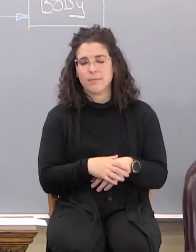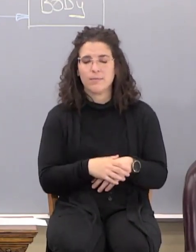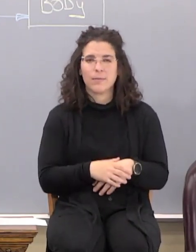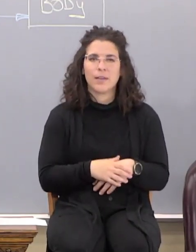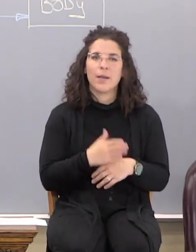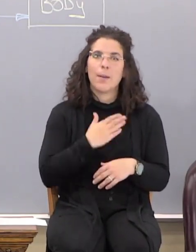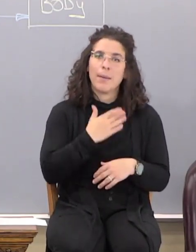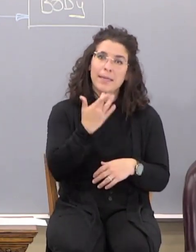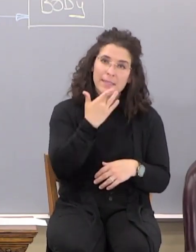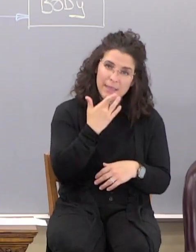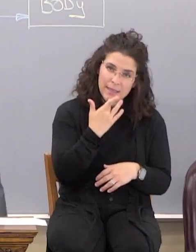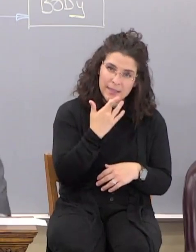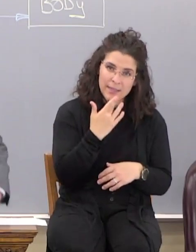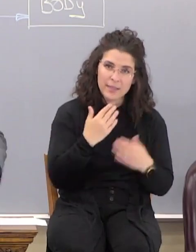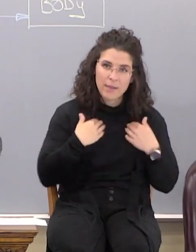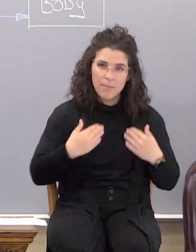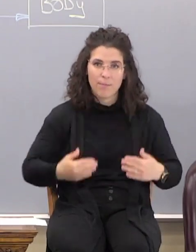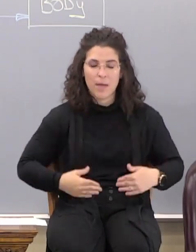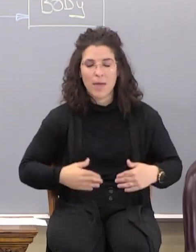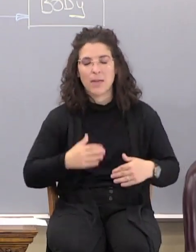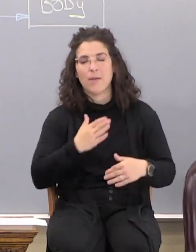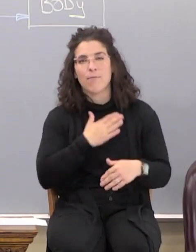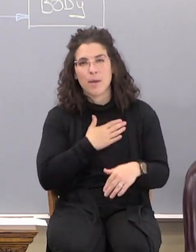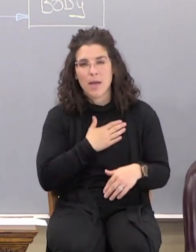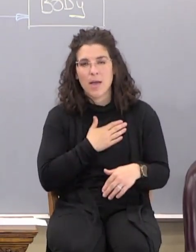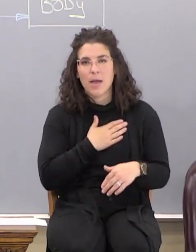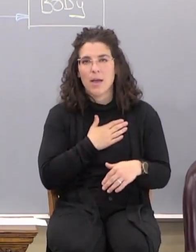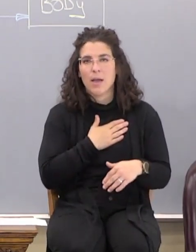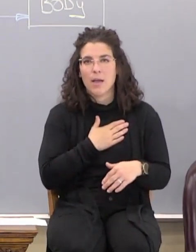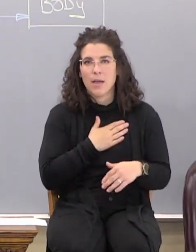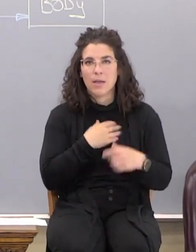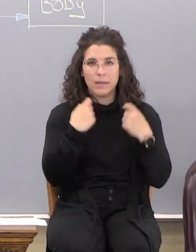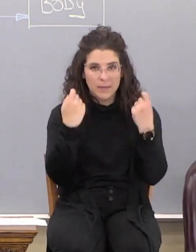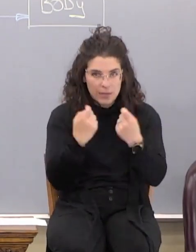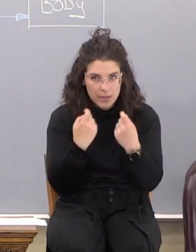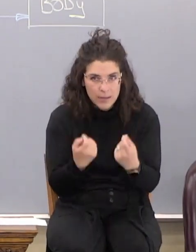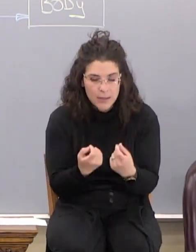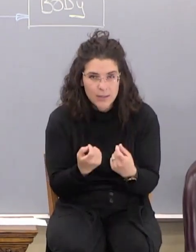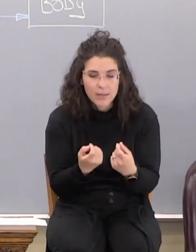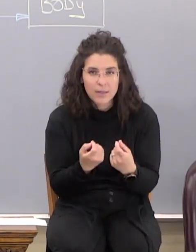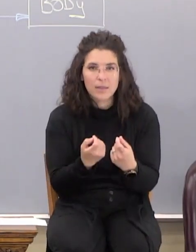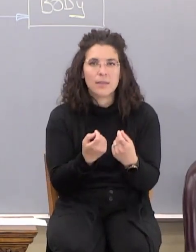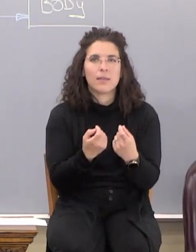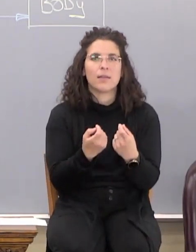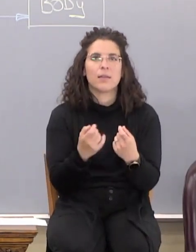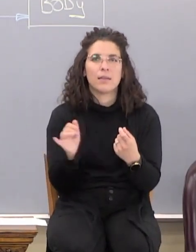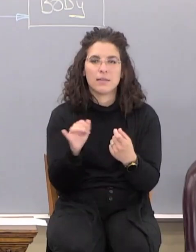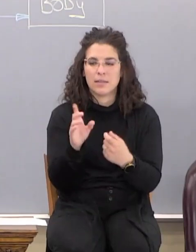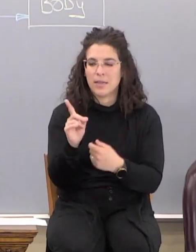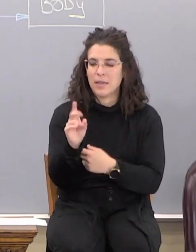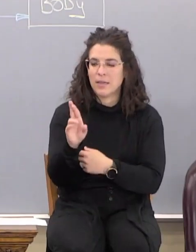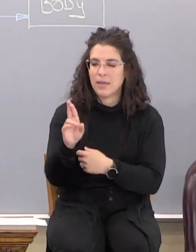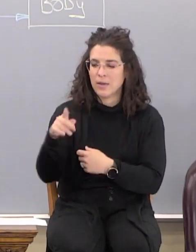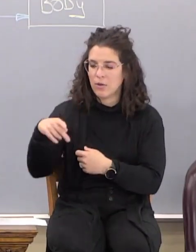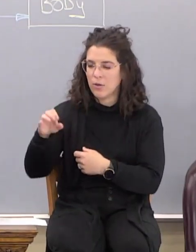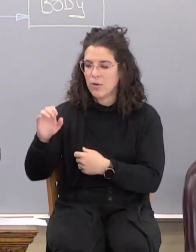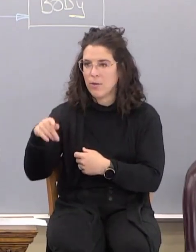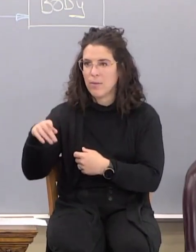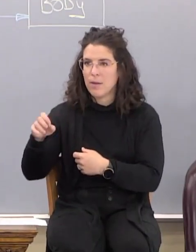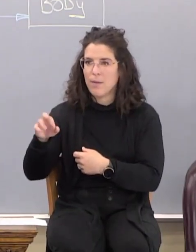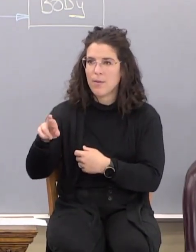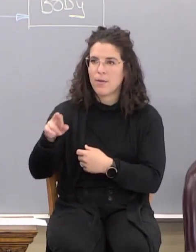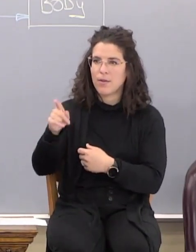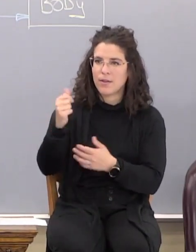my taste, the body of my sin is like Dr. Pepper and